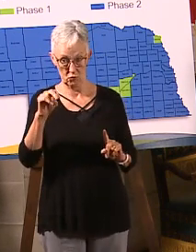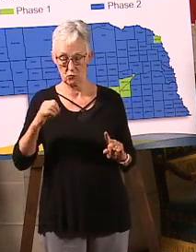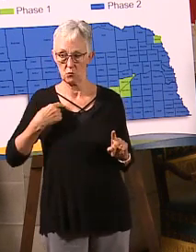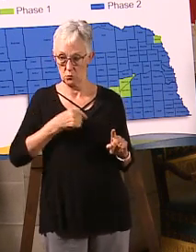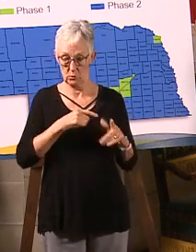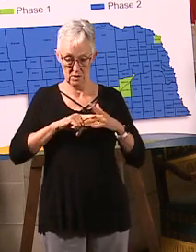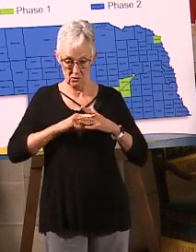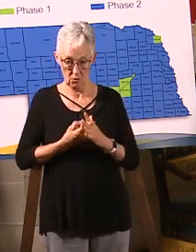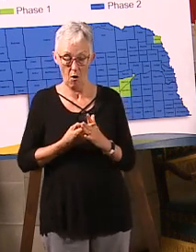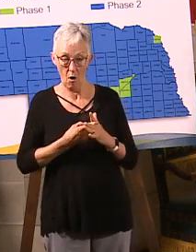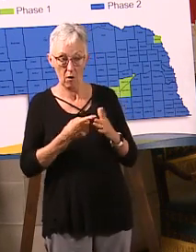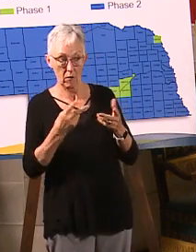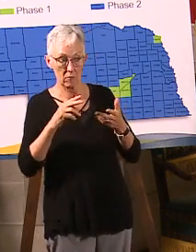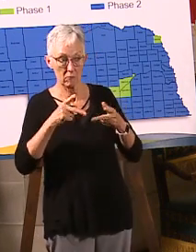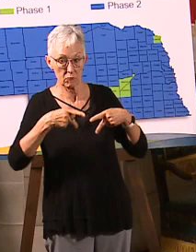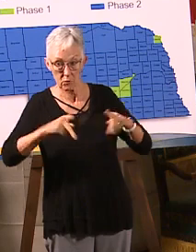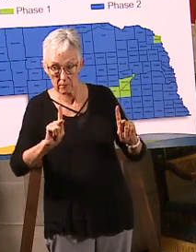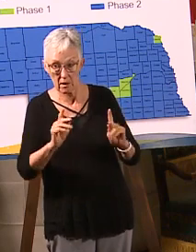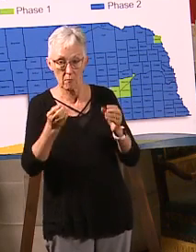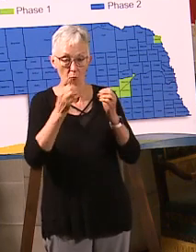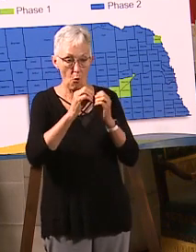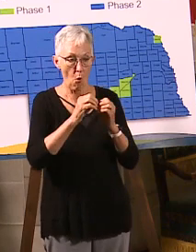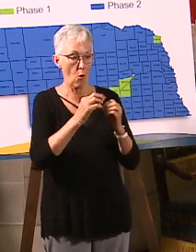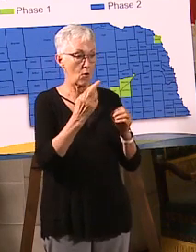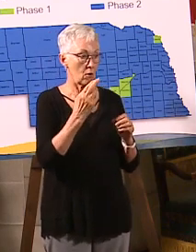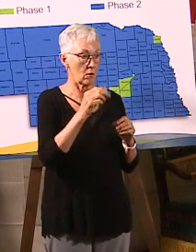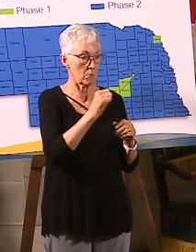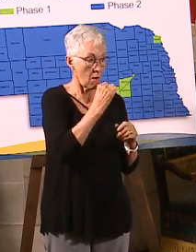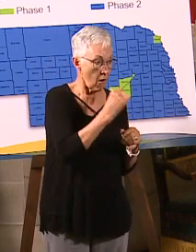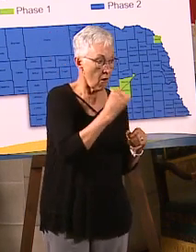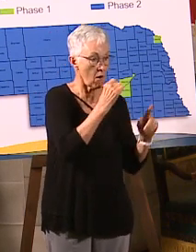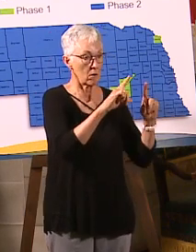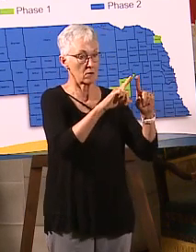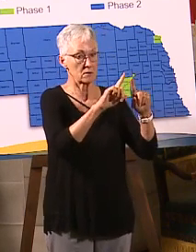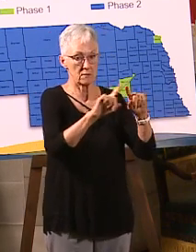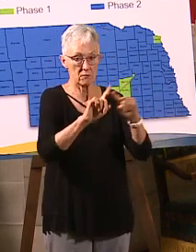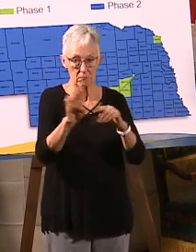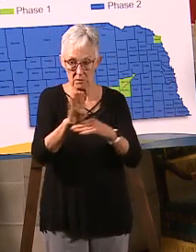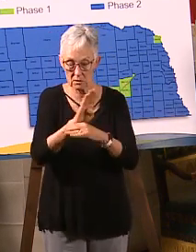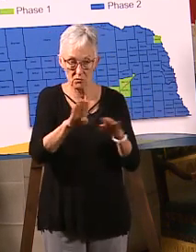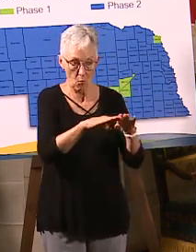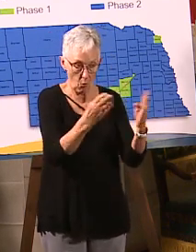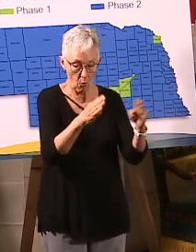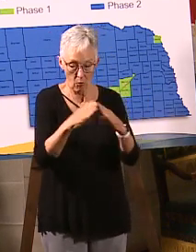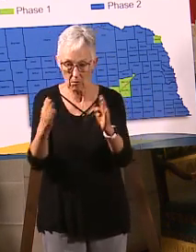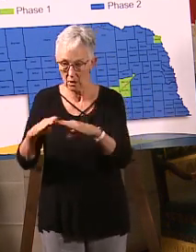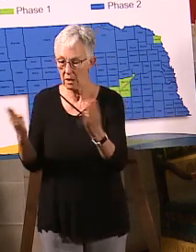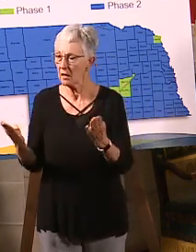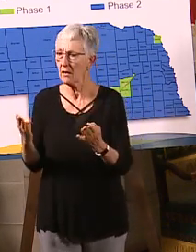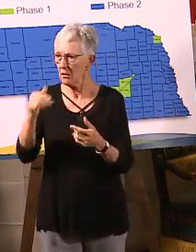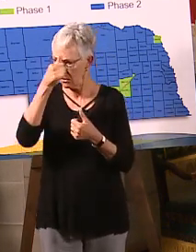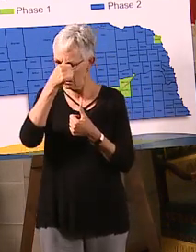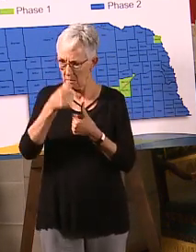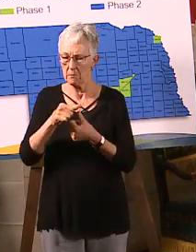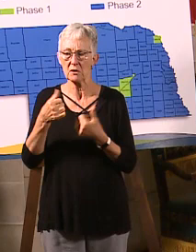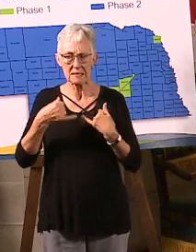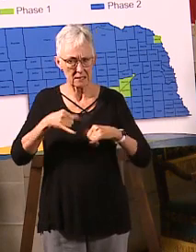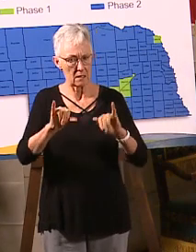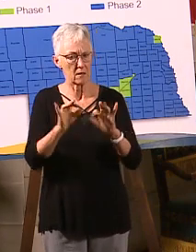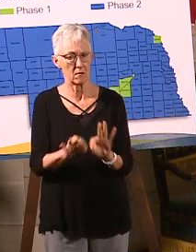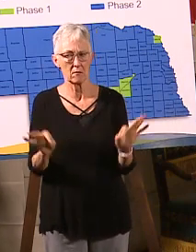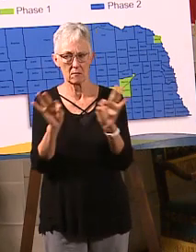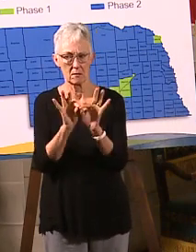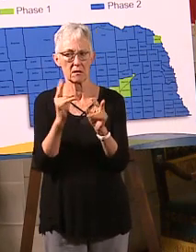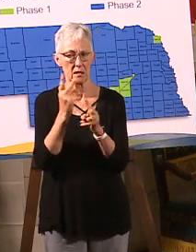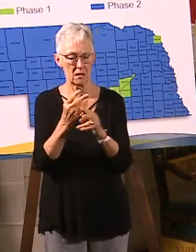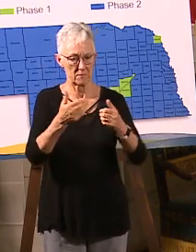physical hygiene by washing your hands often, that you continue to keep 6 feet of distance between you and other people. And then again, if you're going to go in public, wearing a